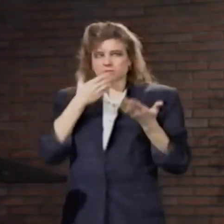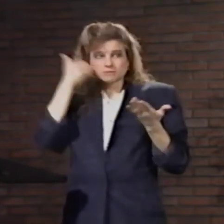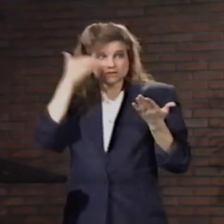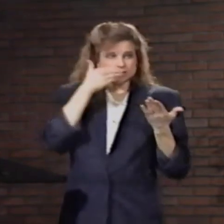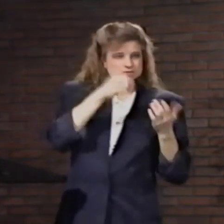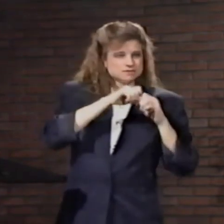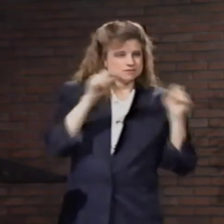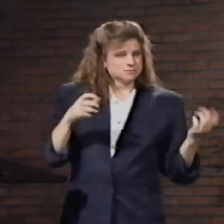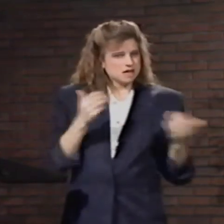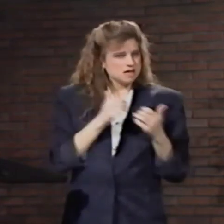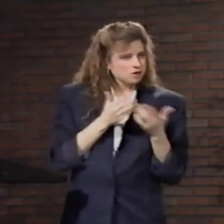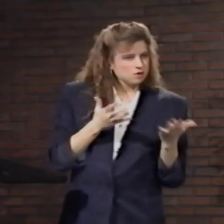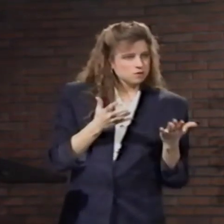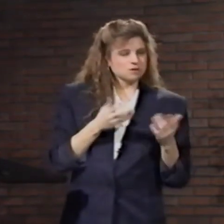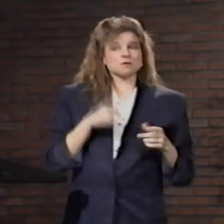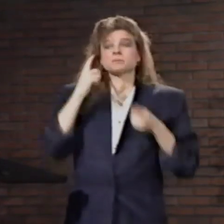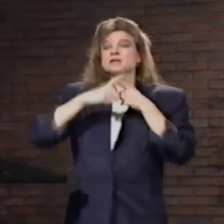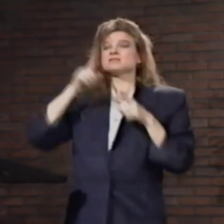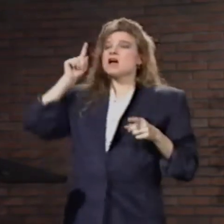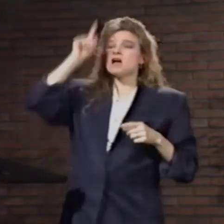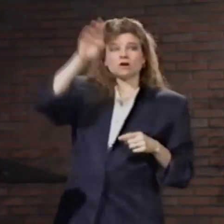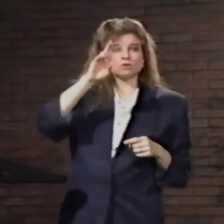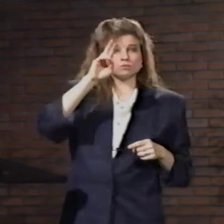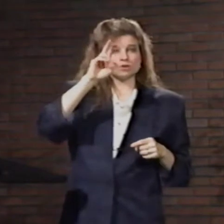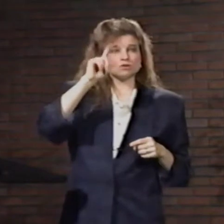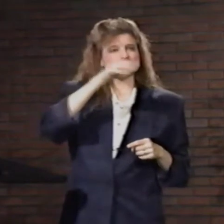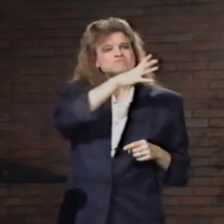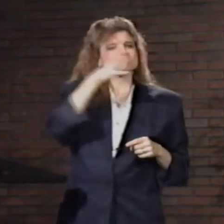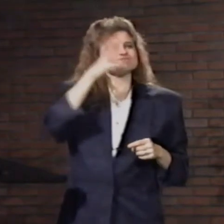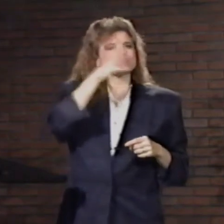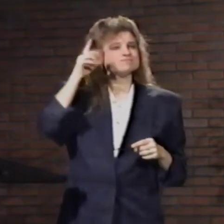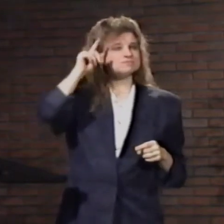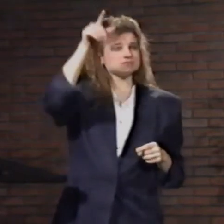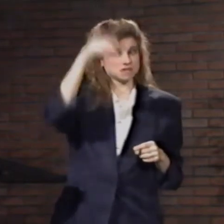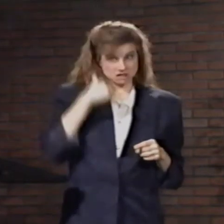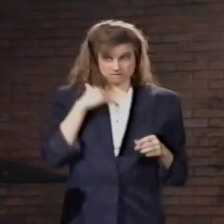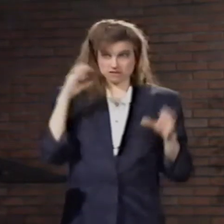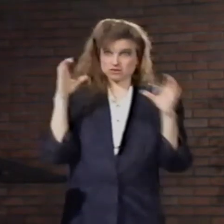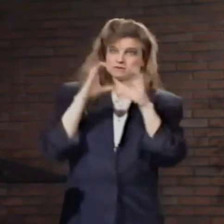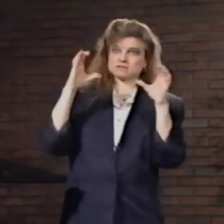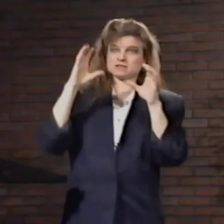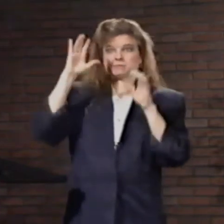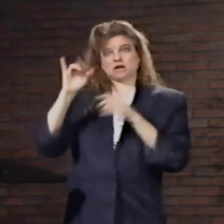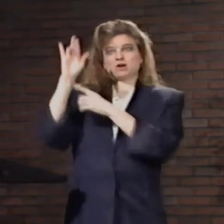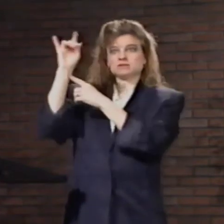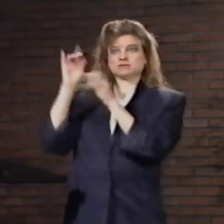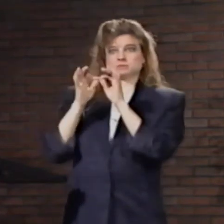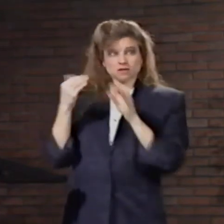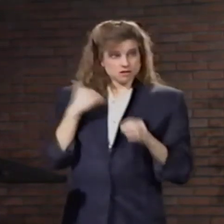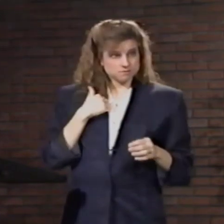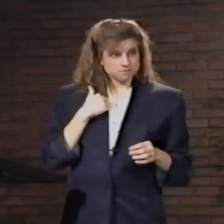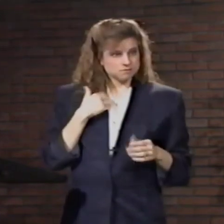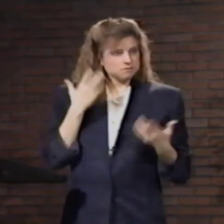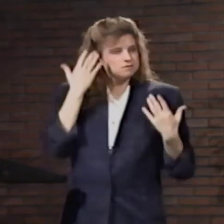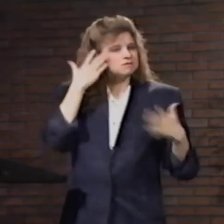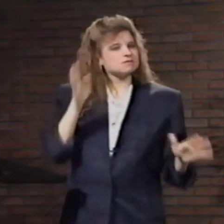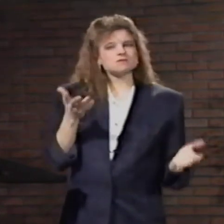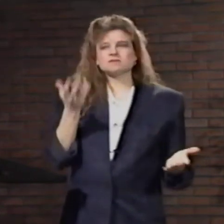state certification system? Do we use the Registry of Interpreters for the Deaf, RID? And what about in rural areas who maybe have a totally